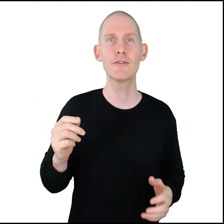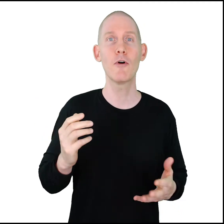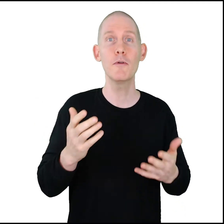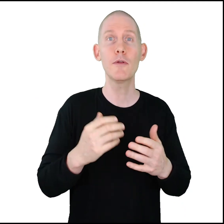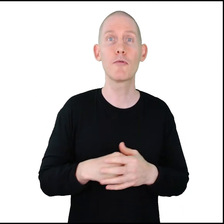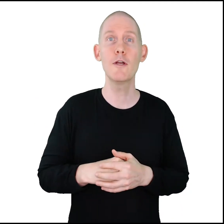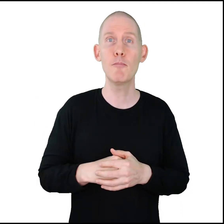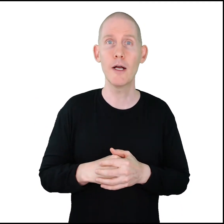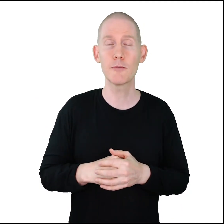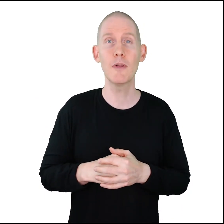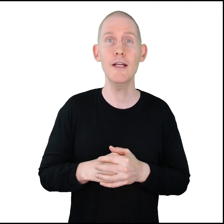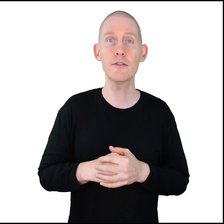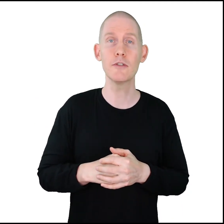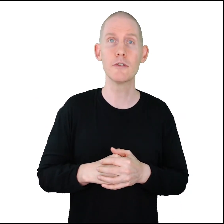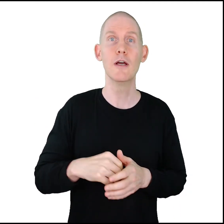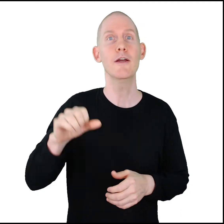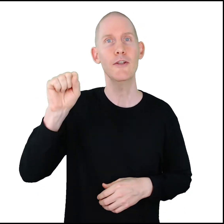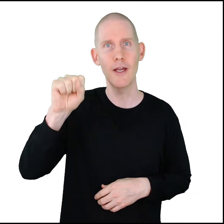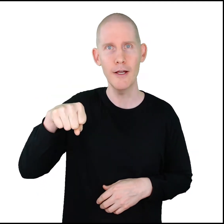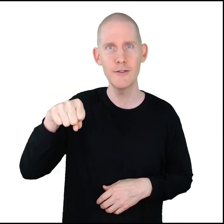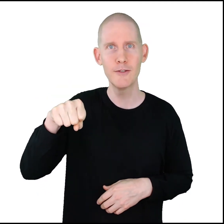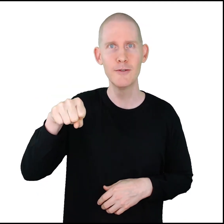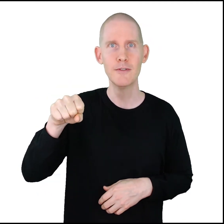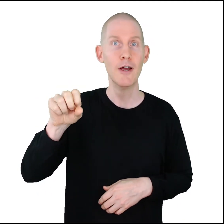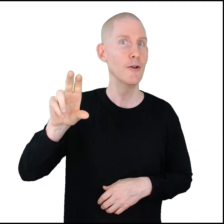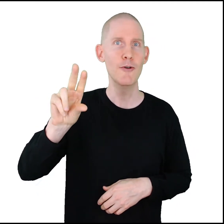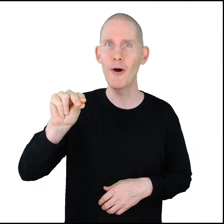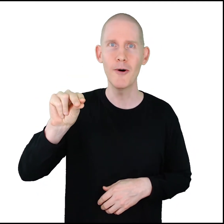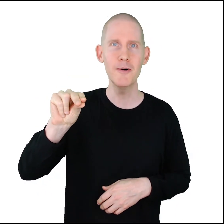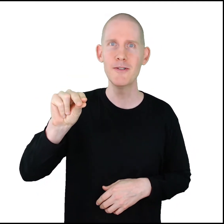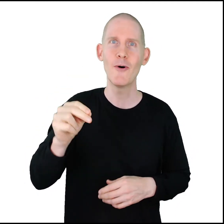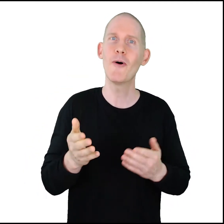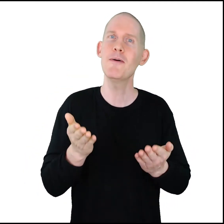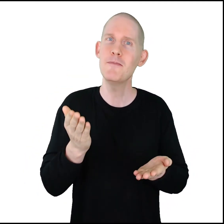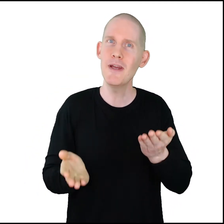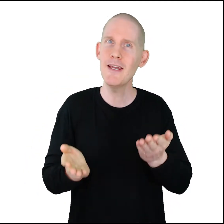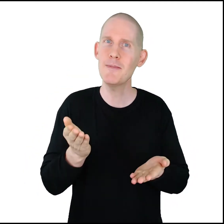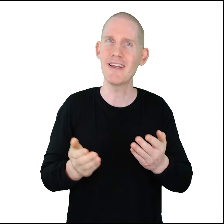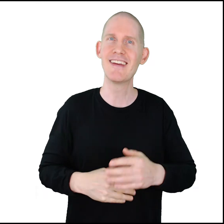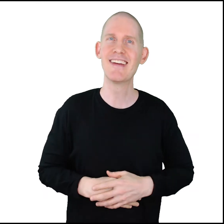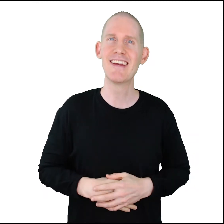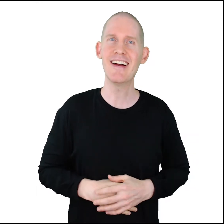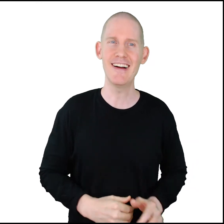there are only 3 possible answers. Yes, no, or maybe. All